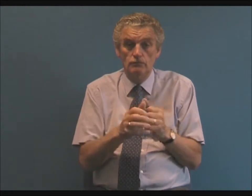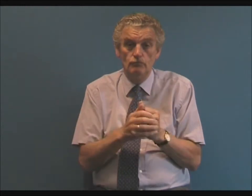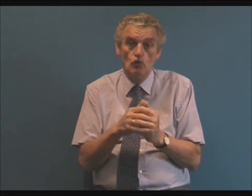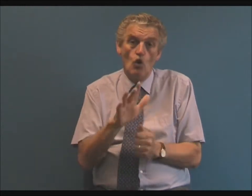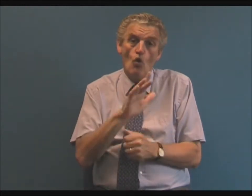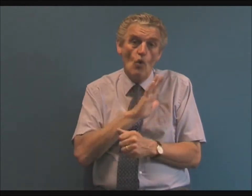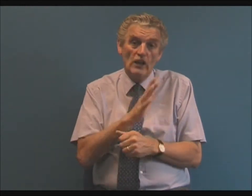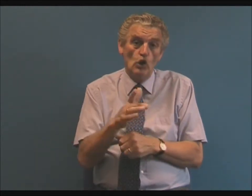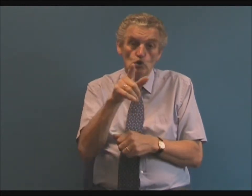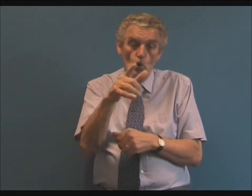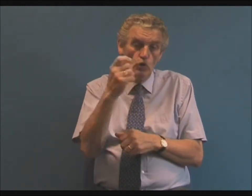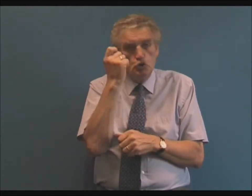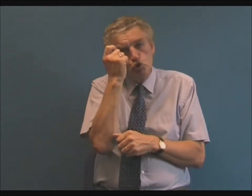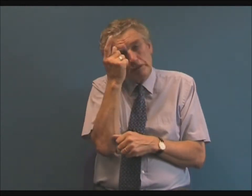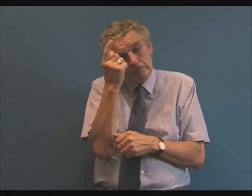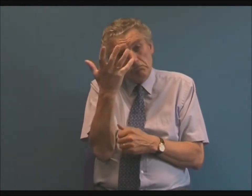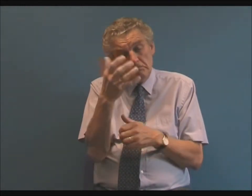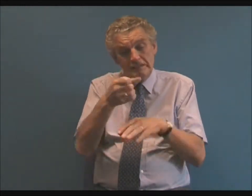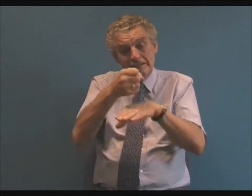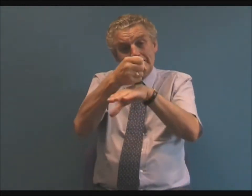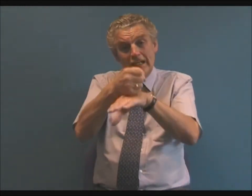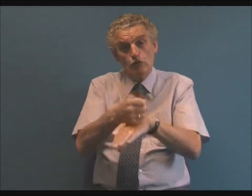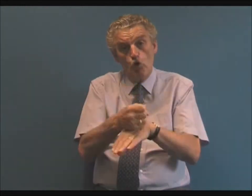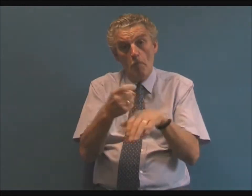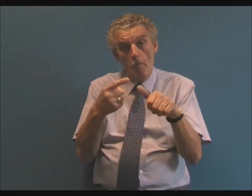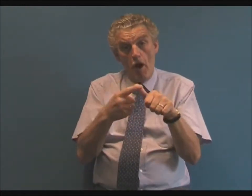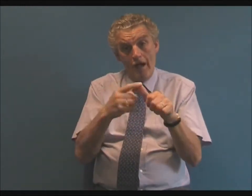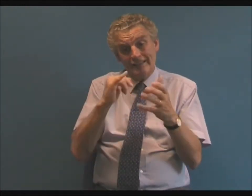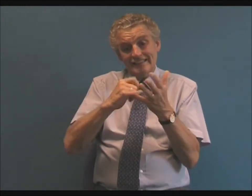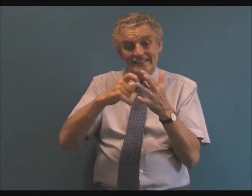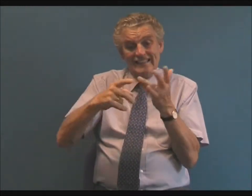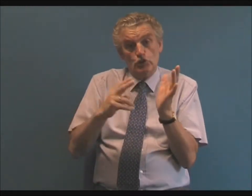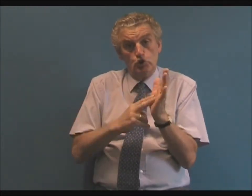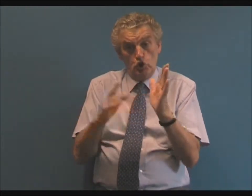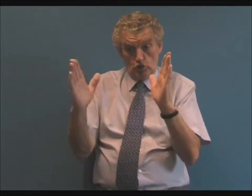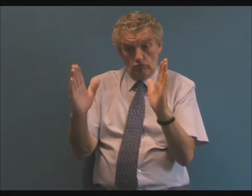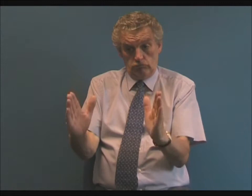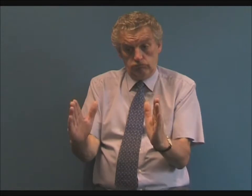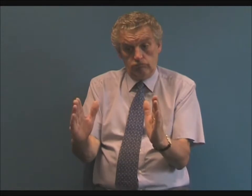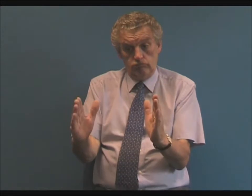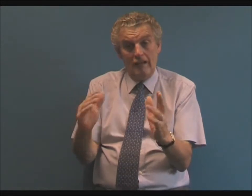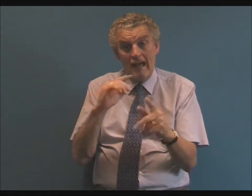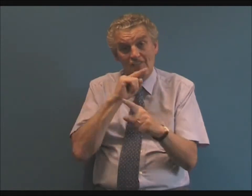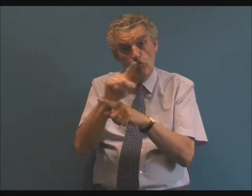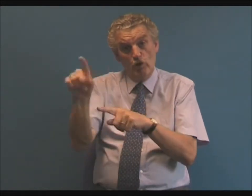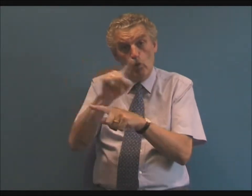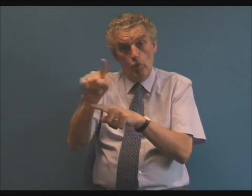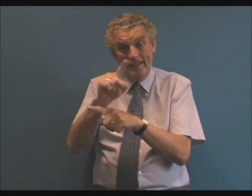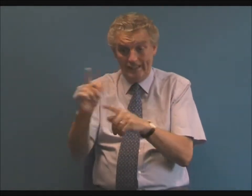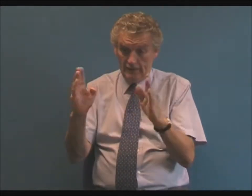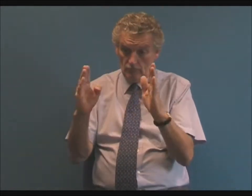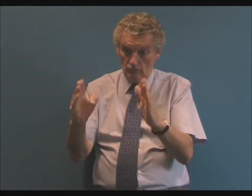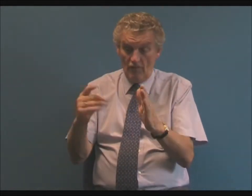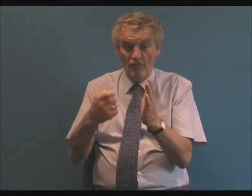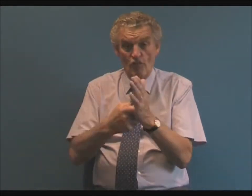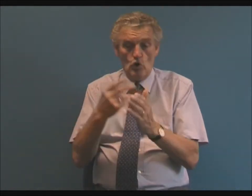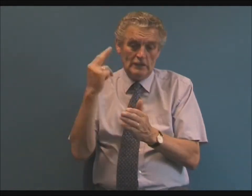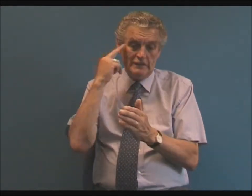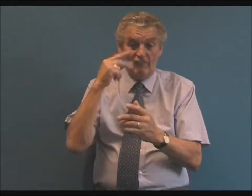that. Why don't you, for example, set up a session every week,